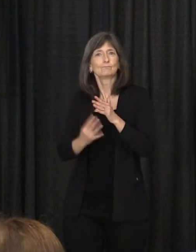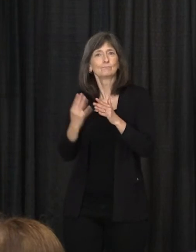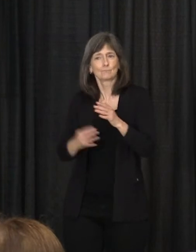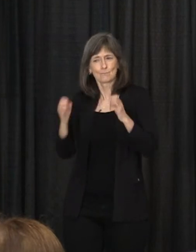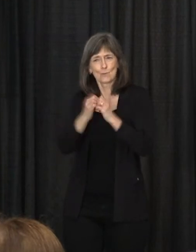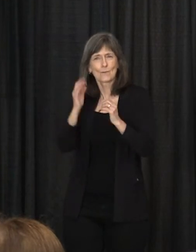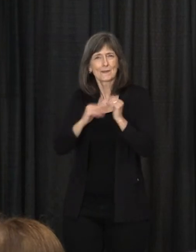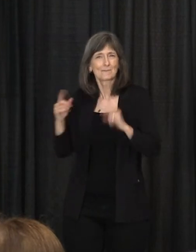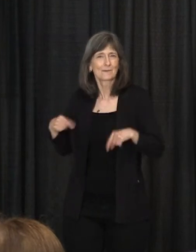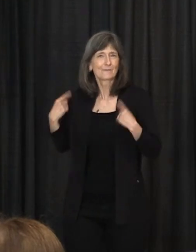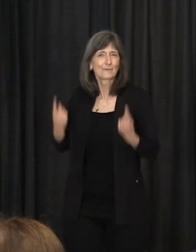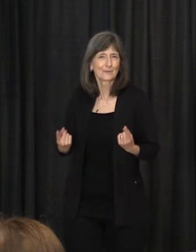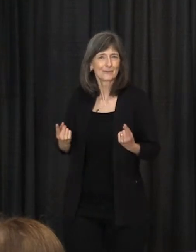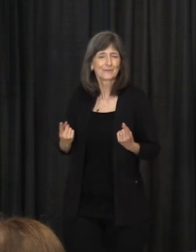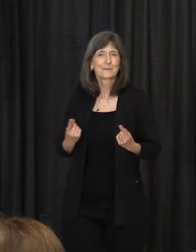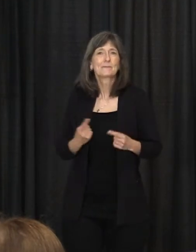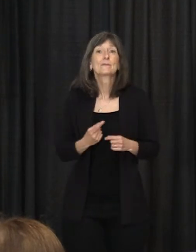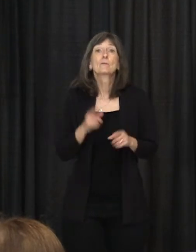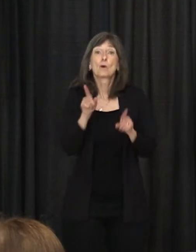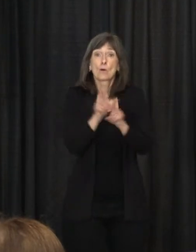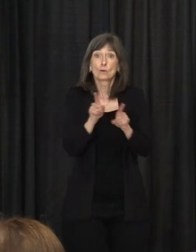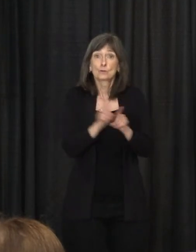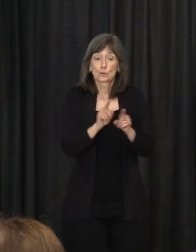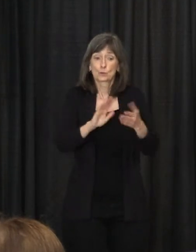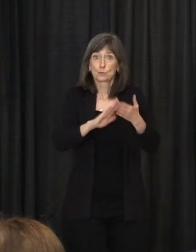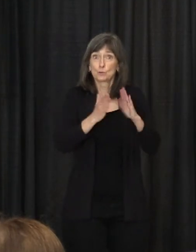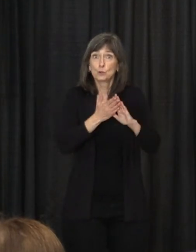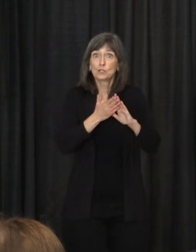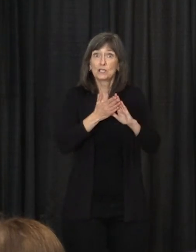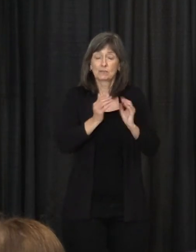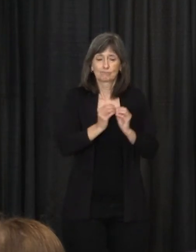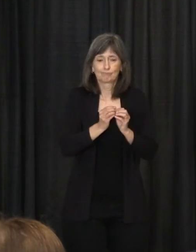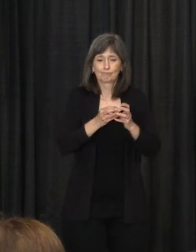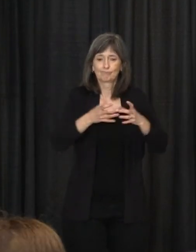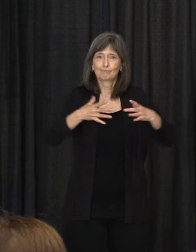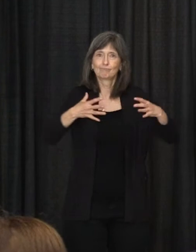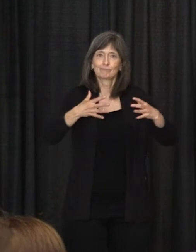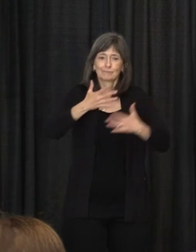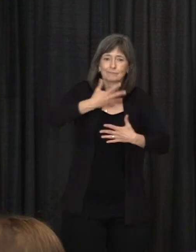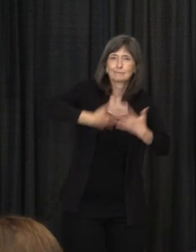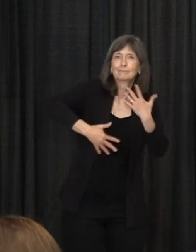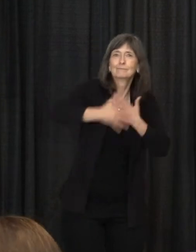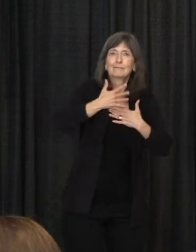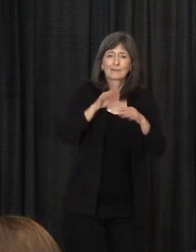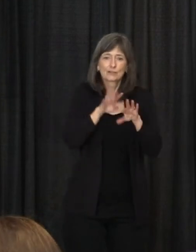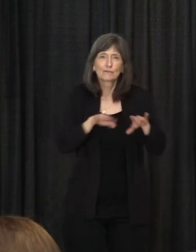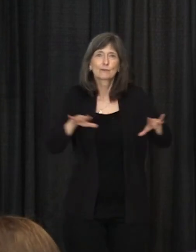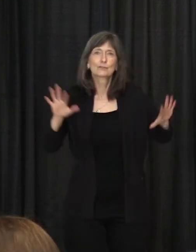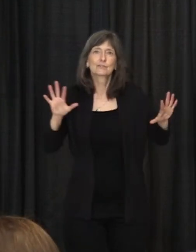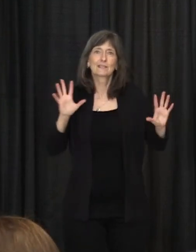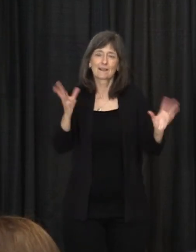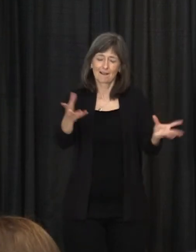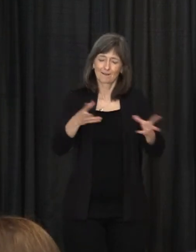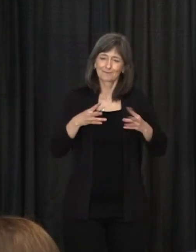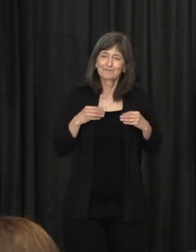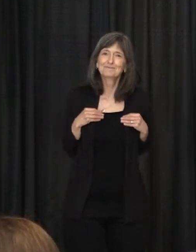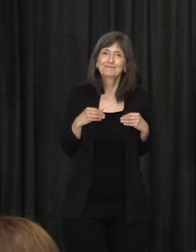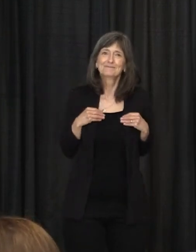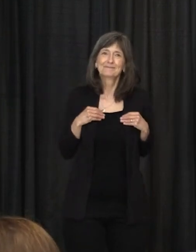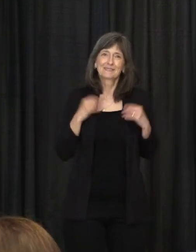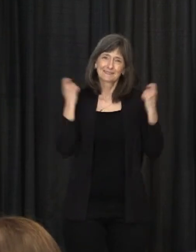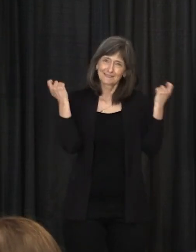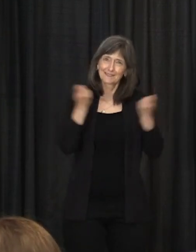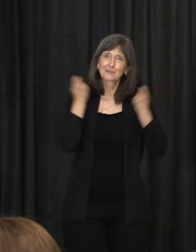while also fostering communities where diversity is welcome and actively celebrated, and while